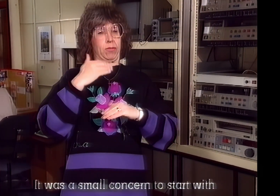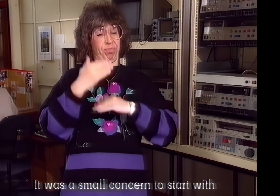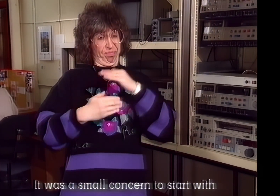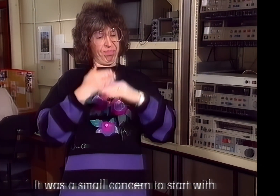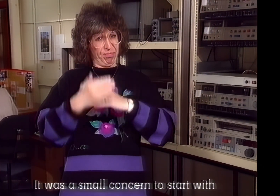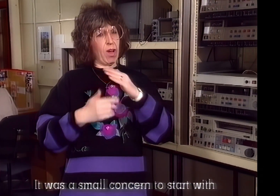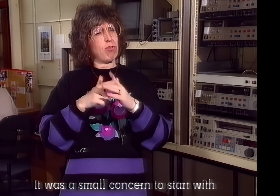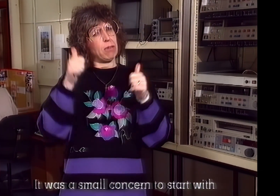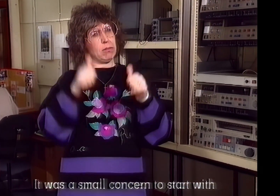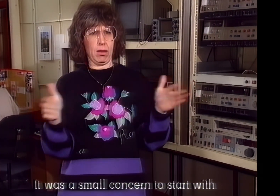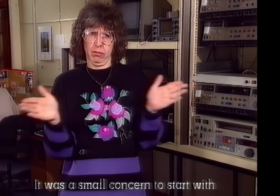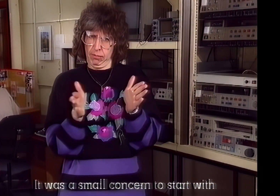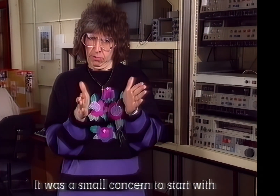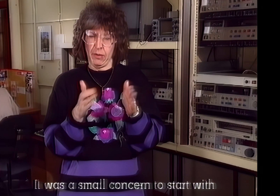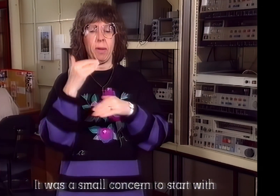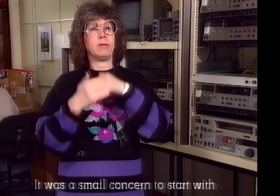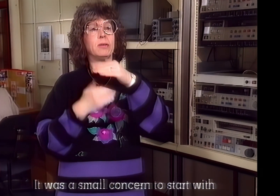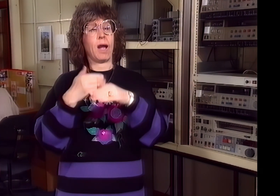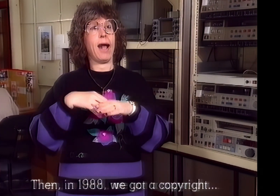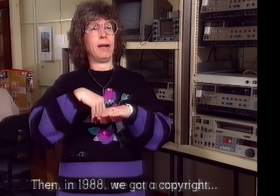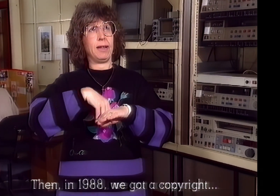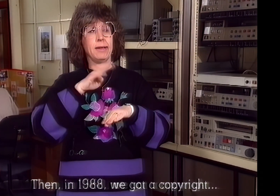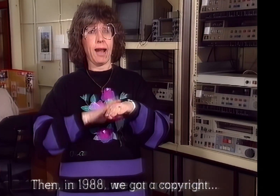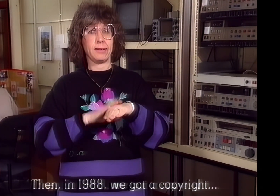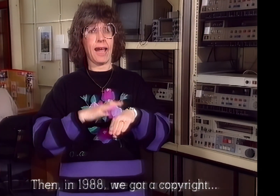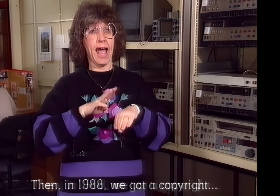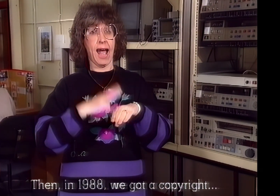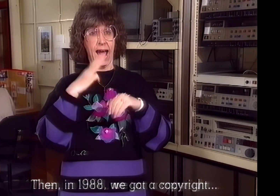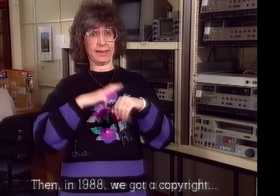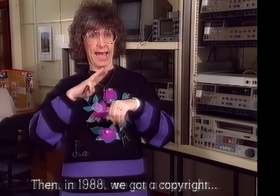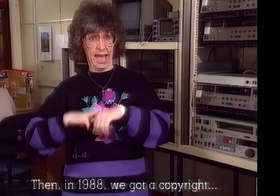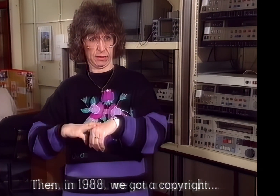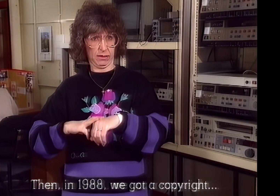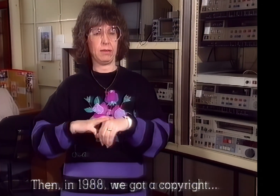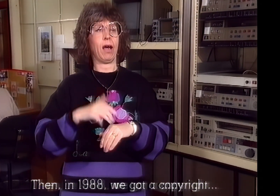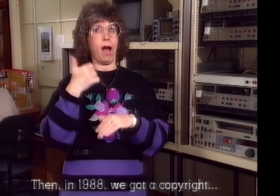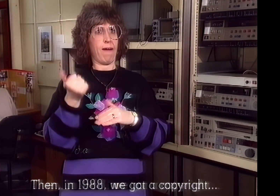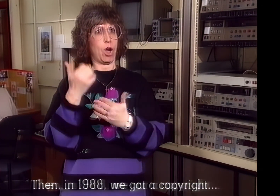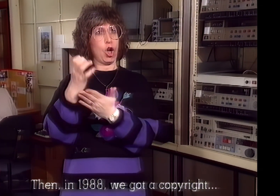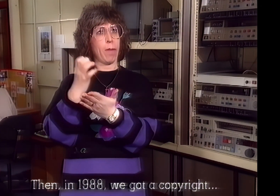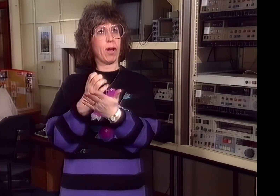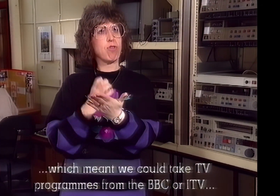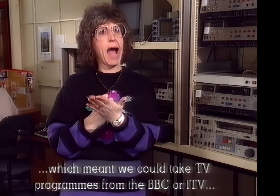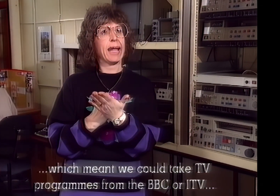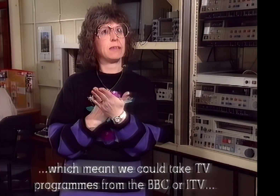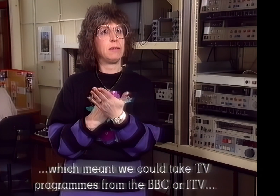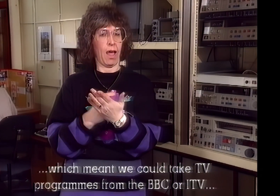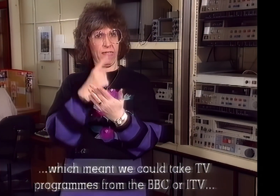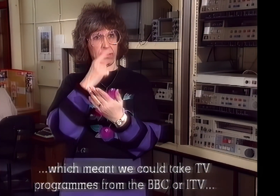It was a small concern to start with. Then in 1988 we got a copyright, which meant we could take